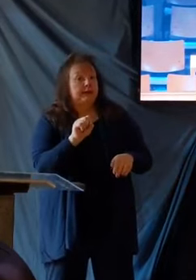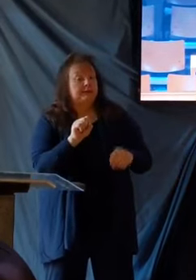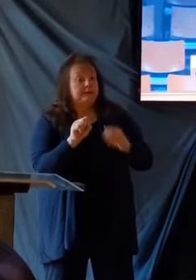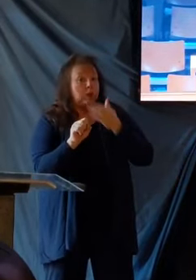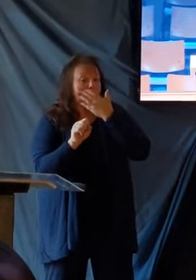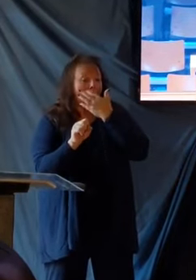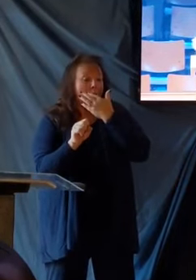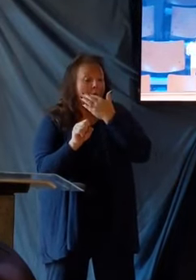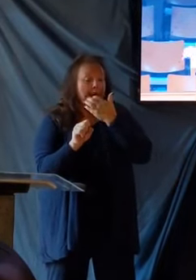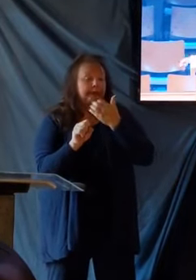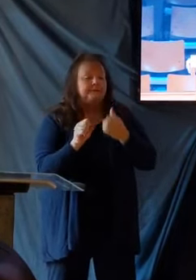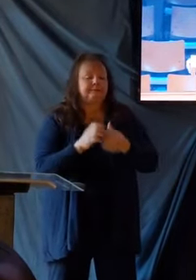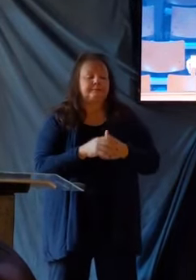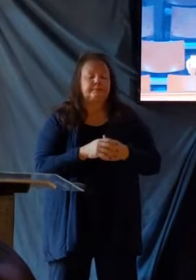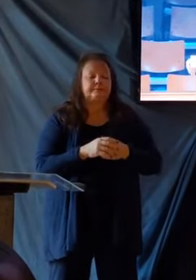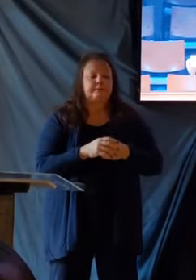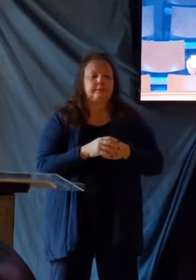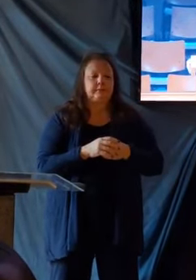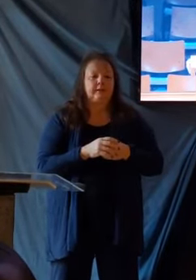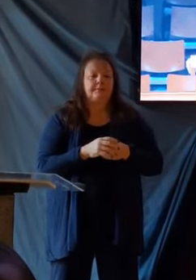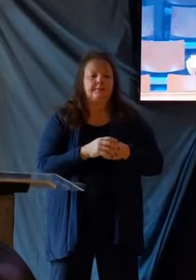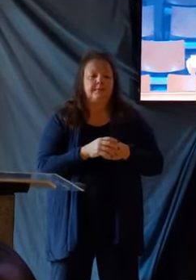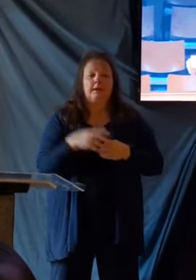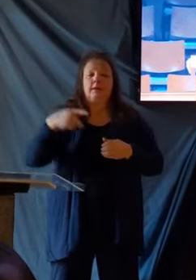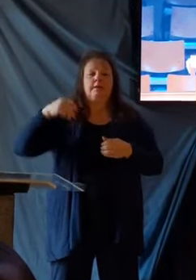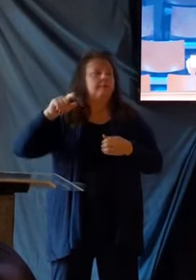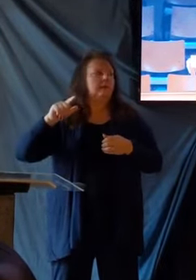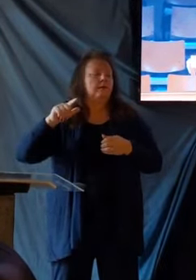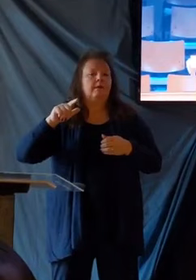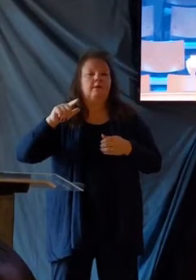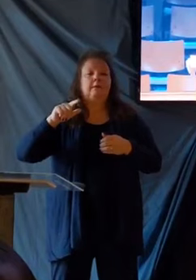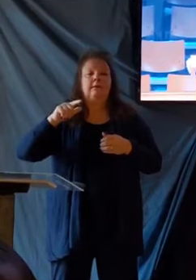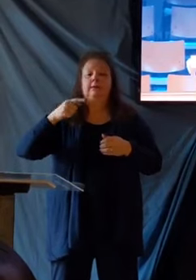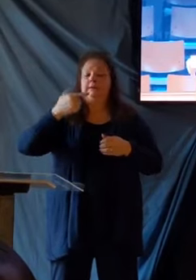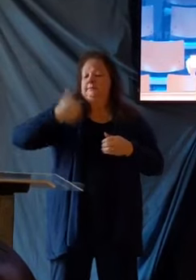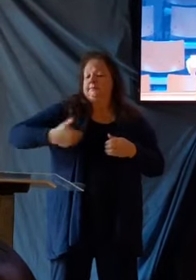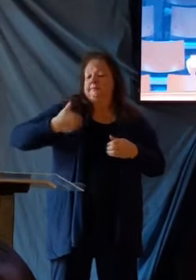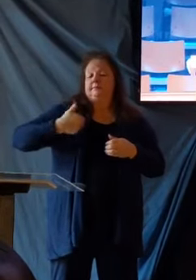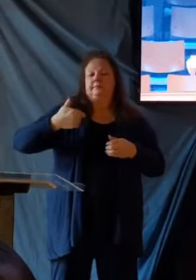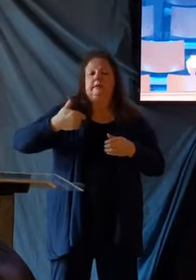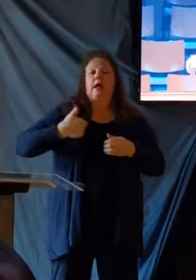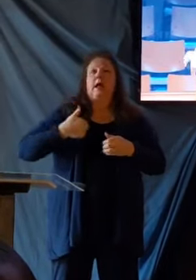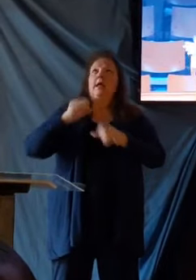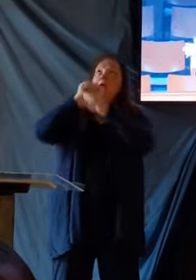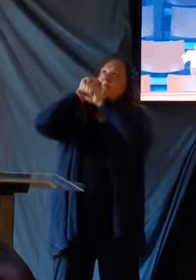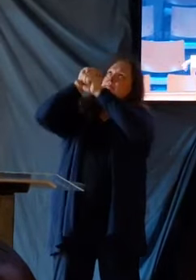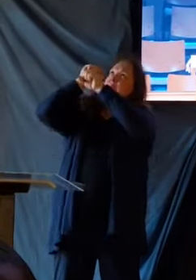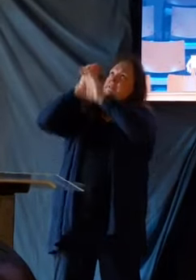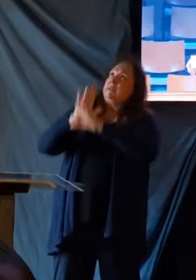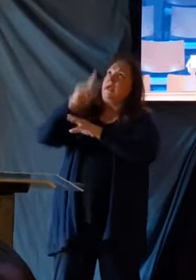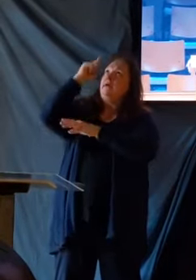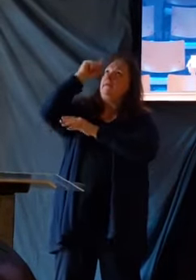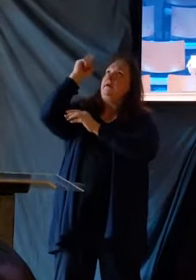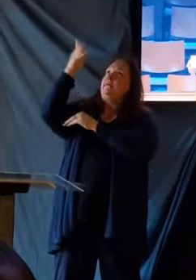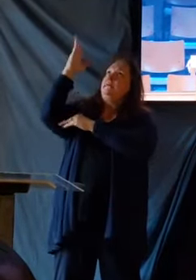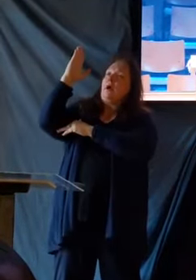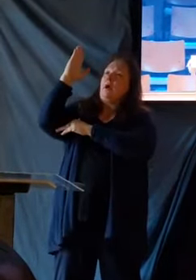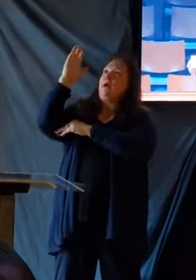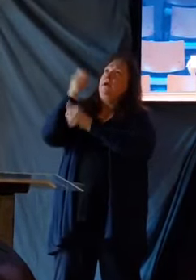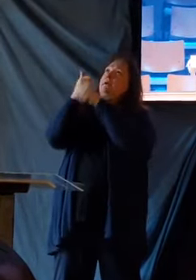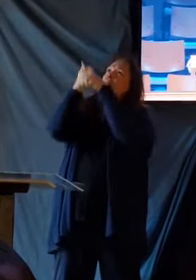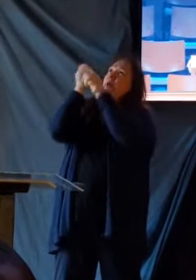Paul began this letter to Titus, calling himself in verse 1 of chapter 1, a bondservant or slave of God, an